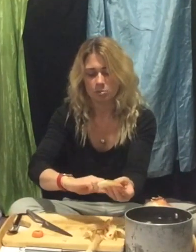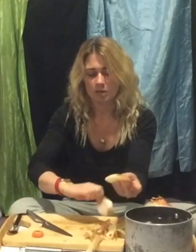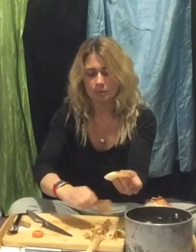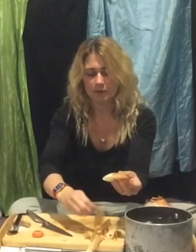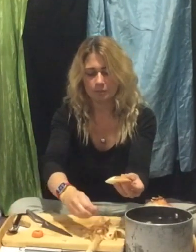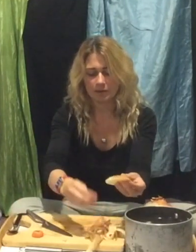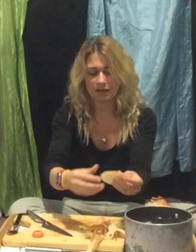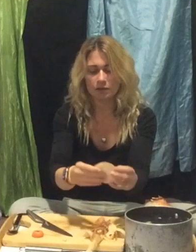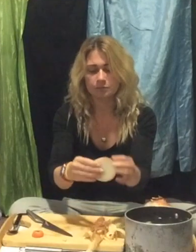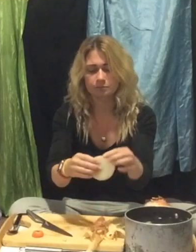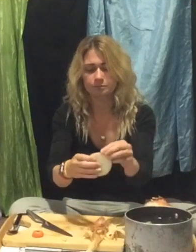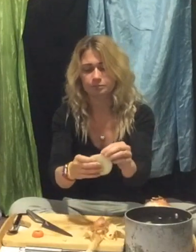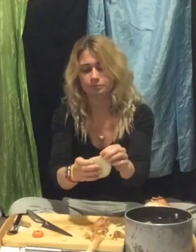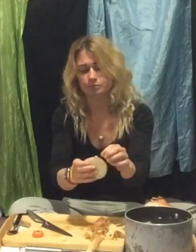Peel, peel, peel.